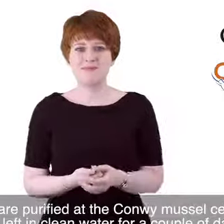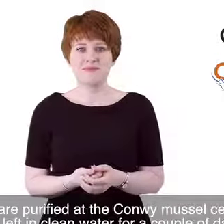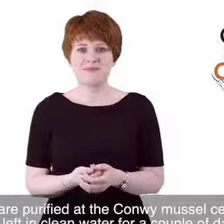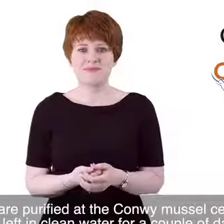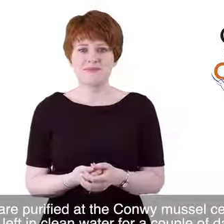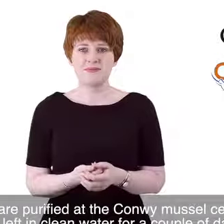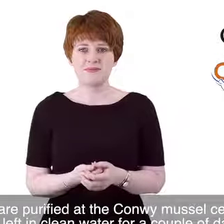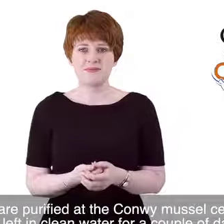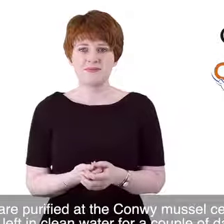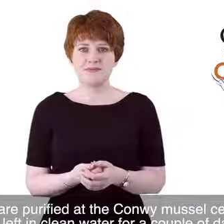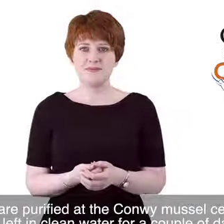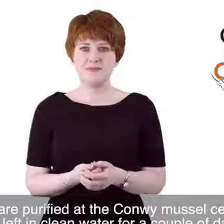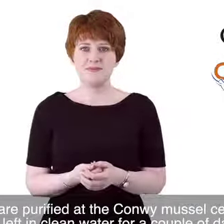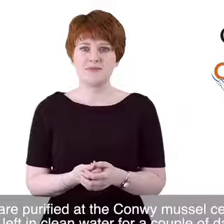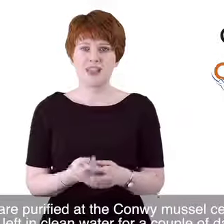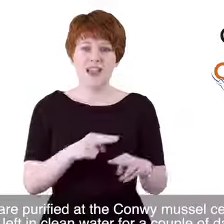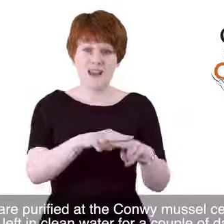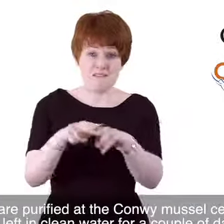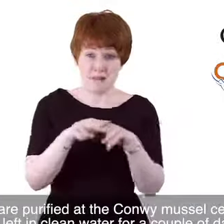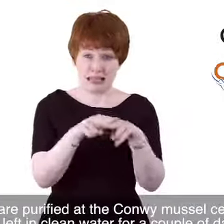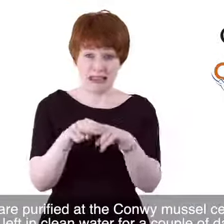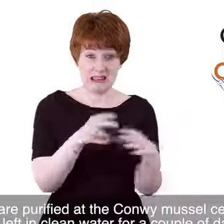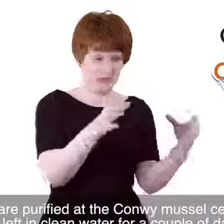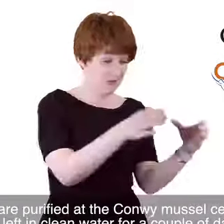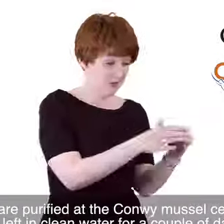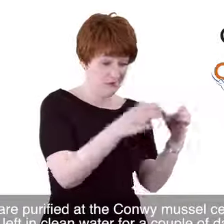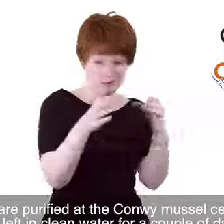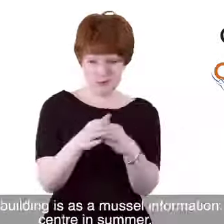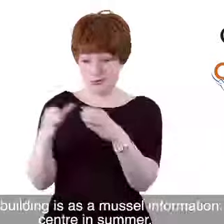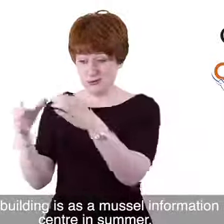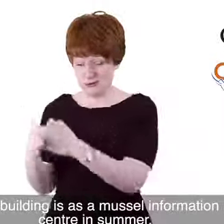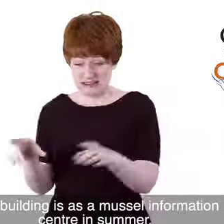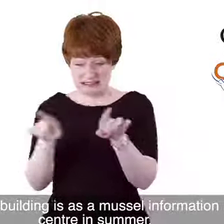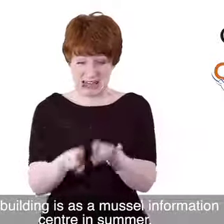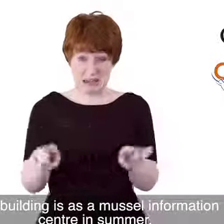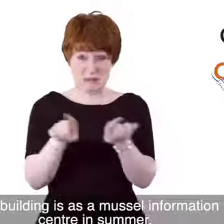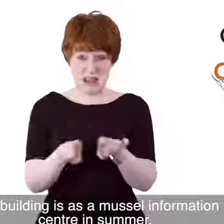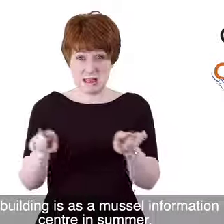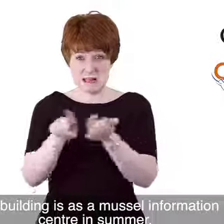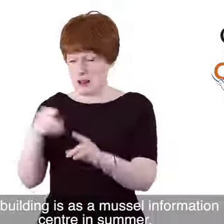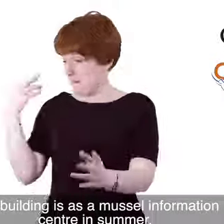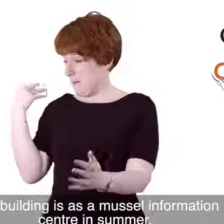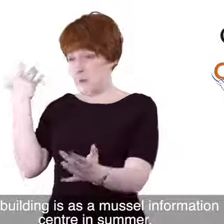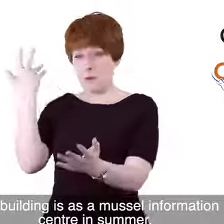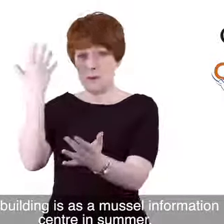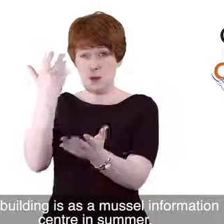Conwy Mussel Centre by being left in clean water for a couple of days. The building is a mussel information centre in summer.